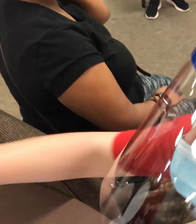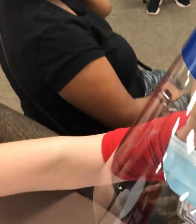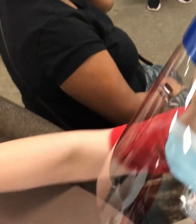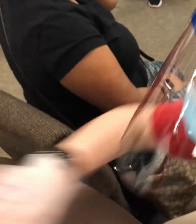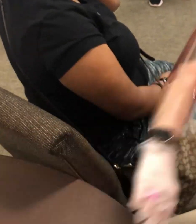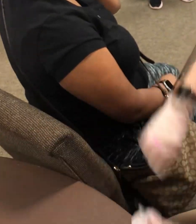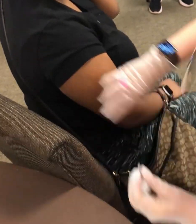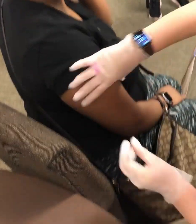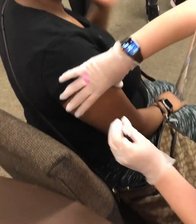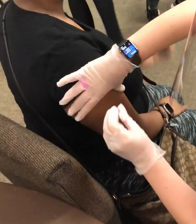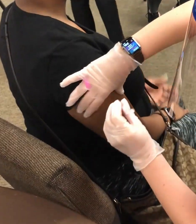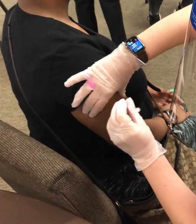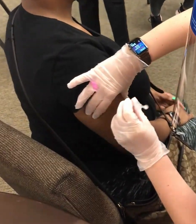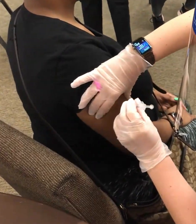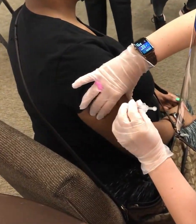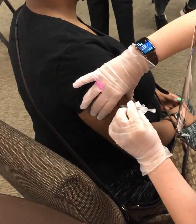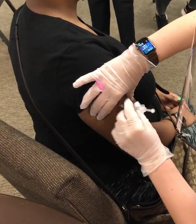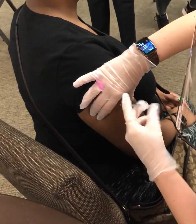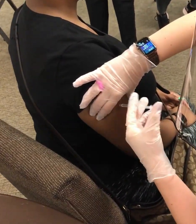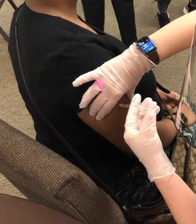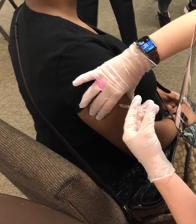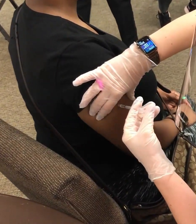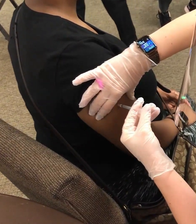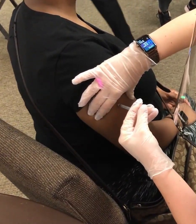All right, we're gonna be in and out, quick and fast.